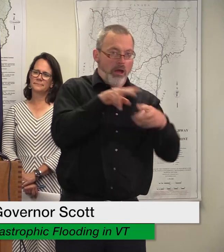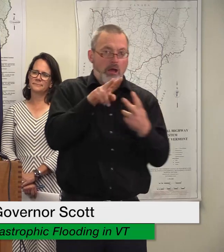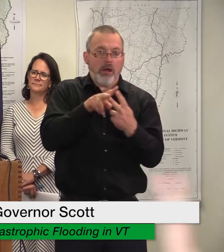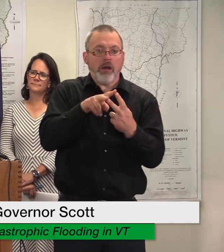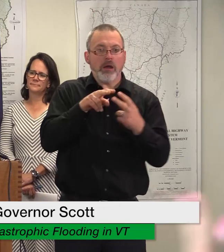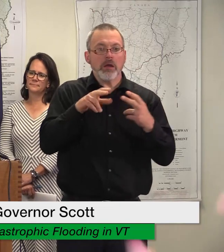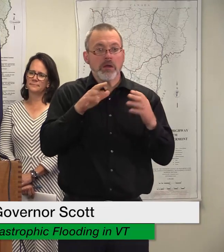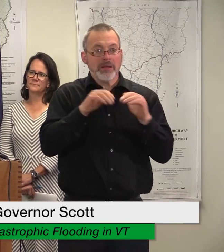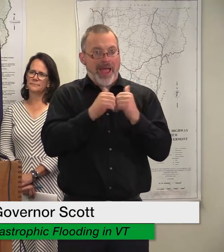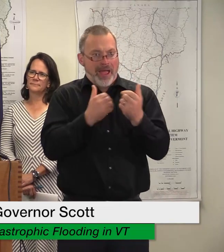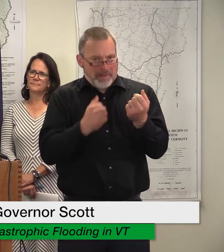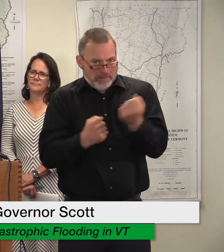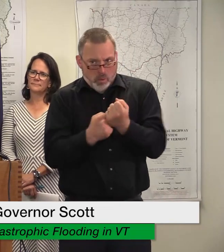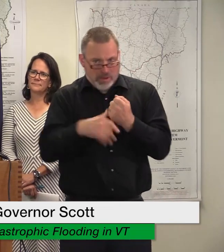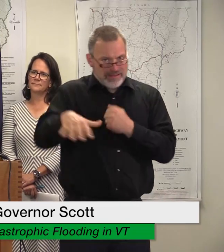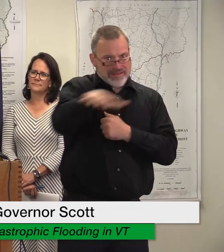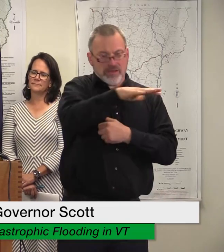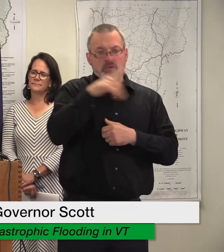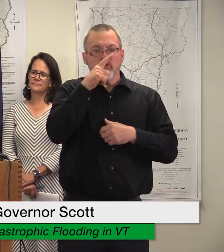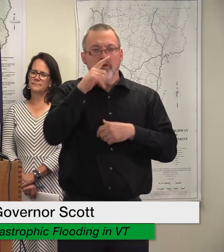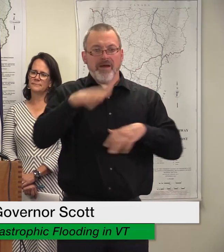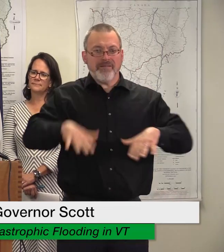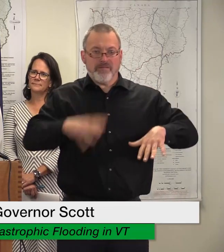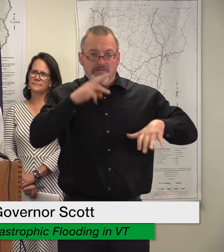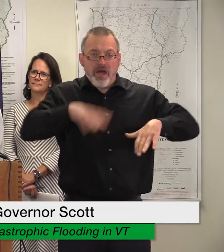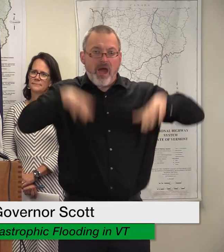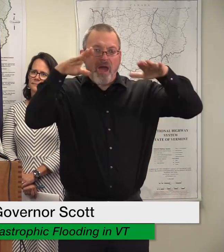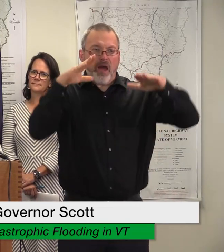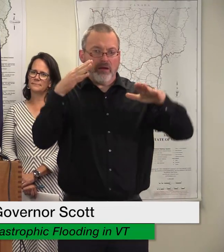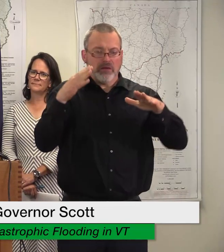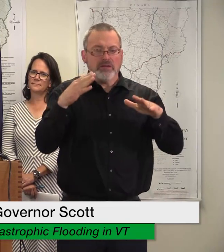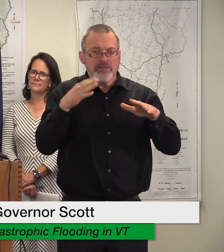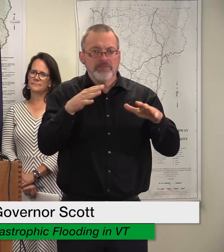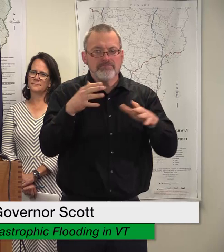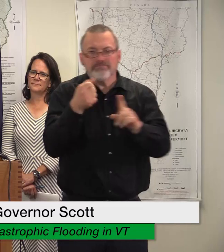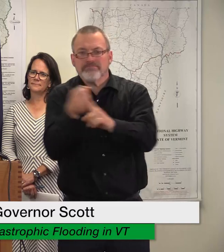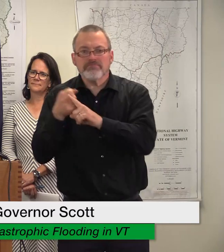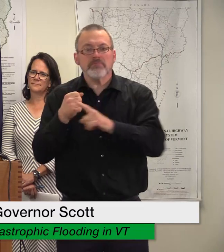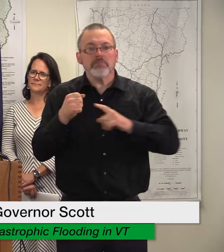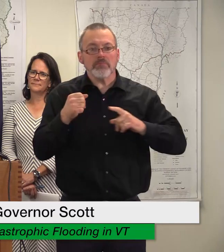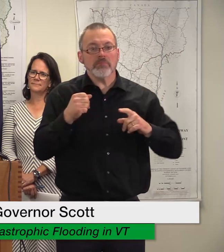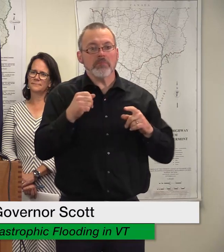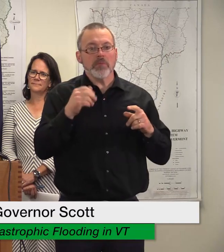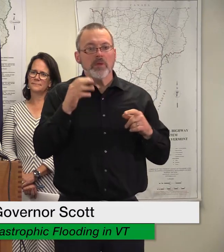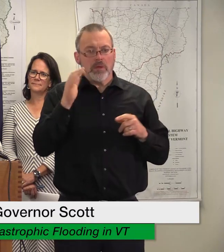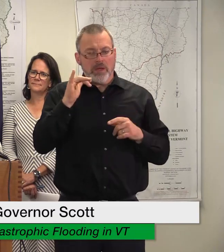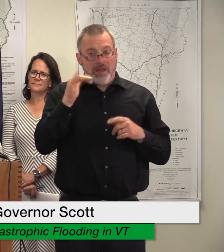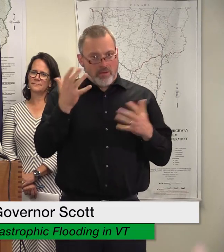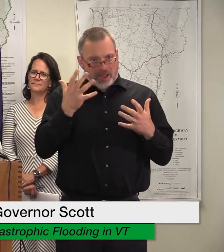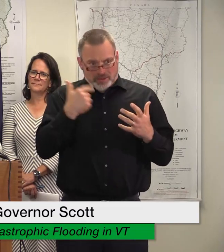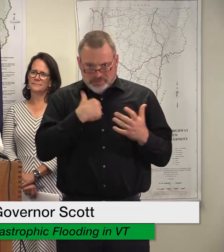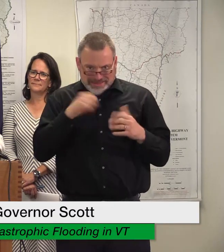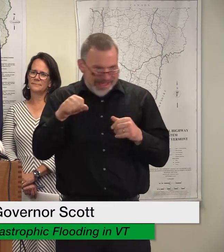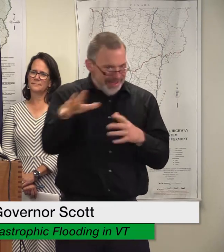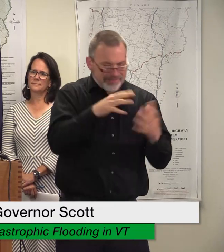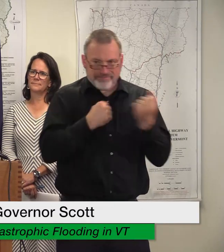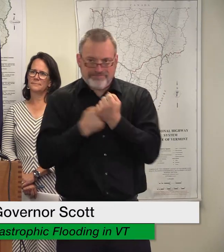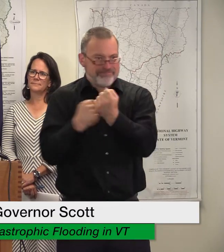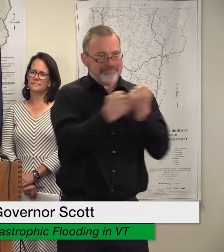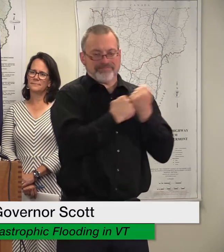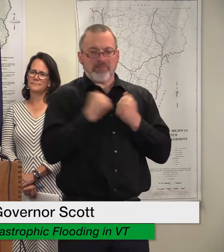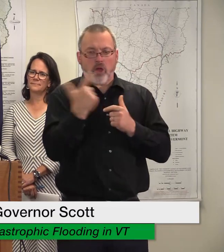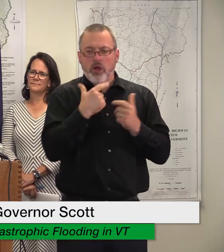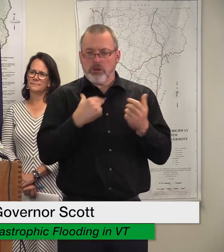the floods soon. But for now, because of the interest, we at least want to show you the new design. So with